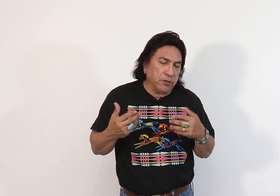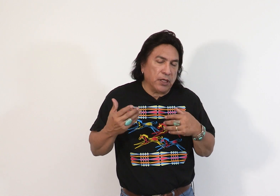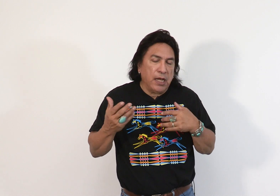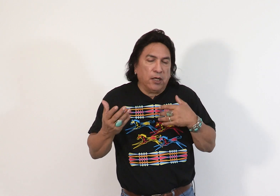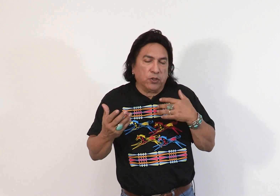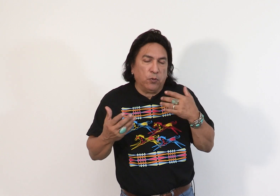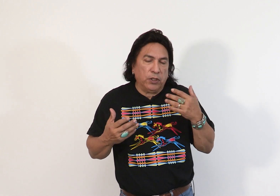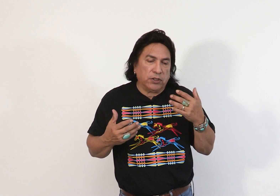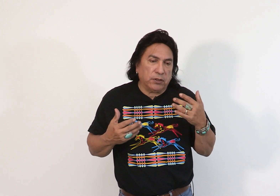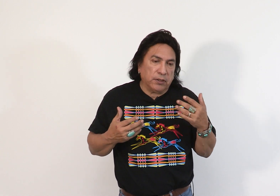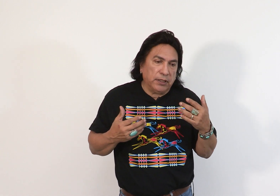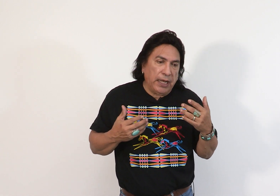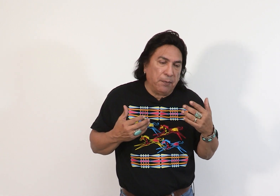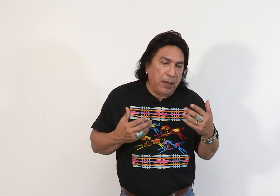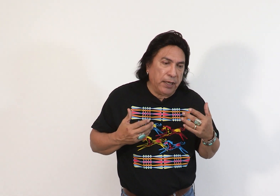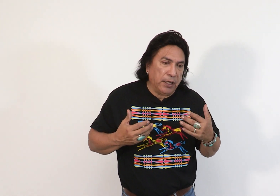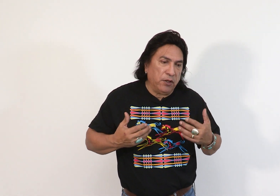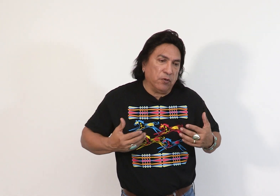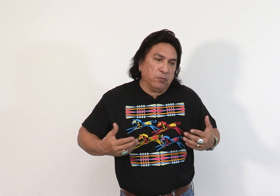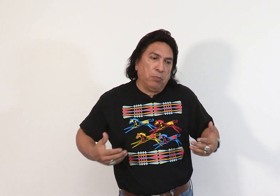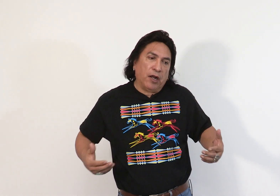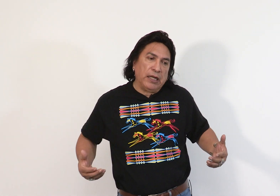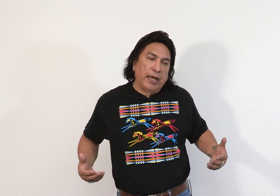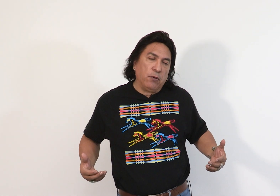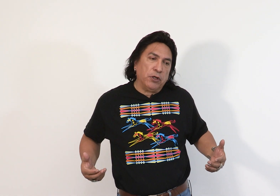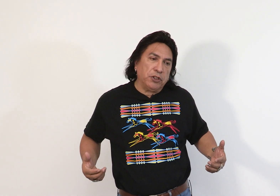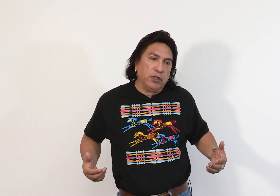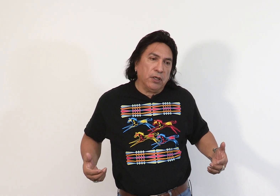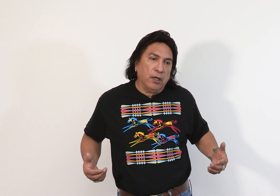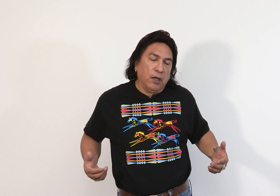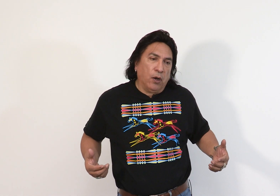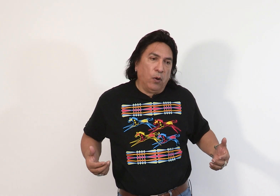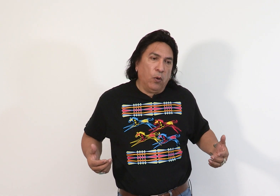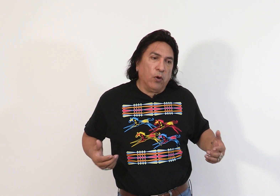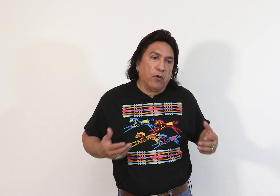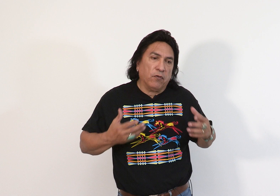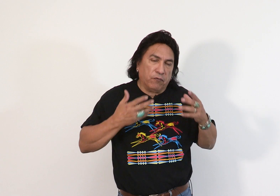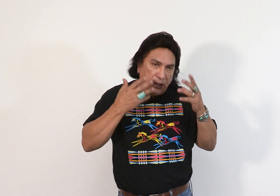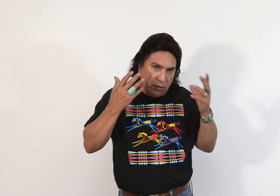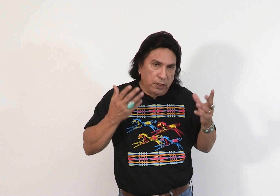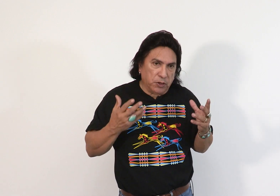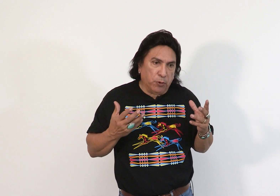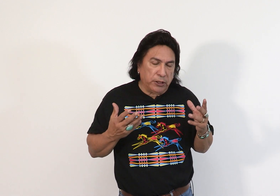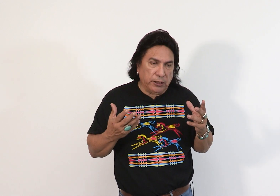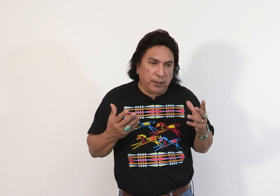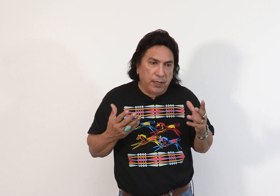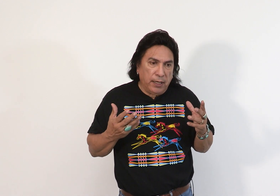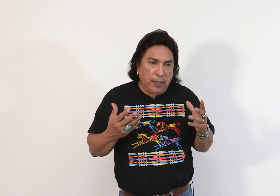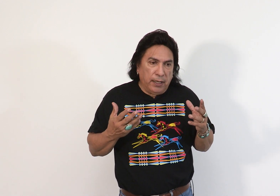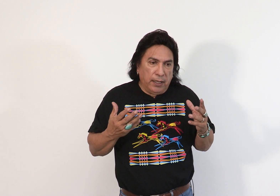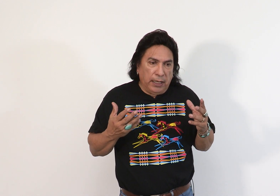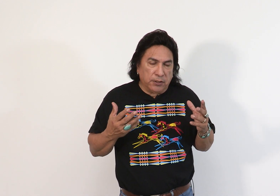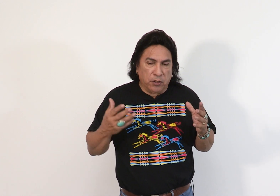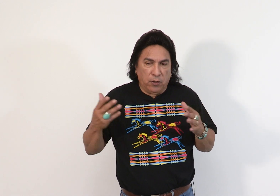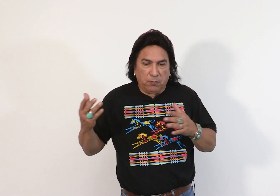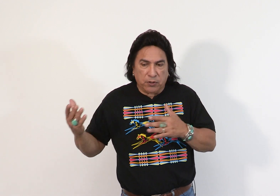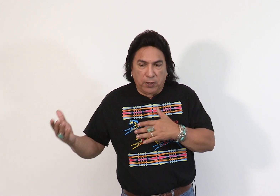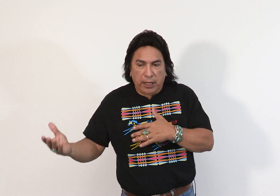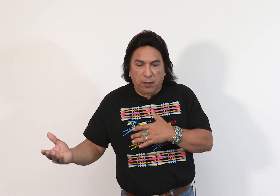gestures, so which that meant either body language or facial expression. And so I was going to help